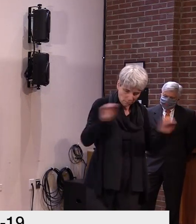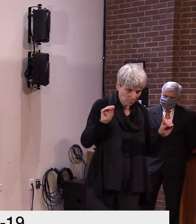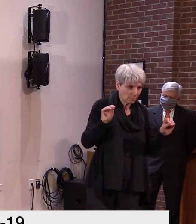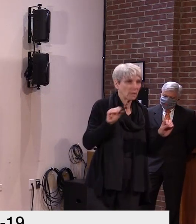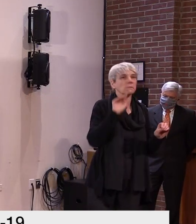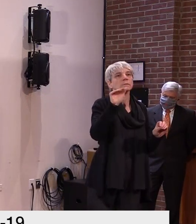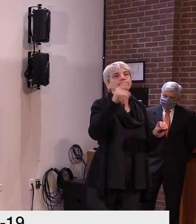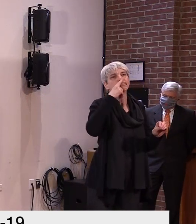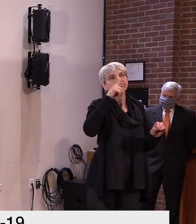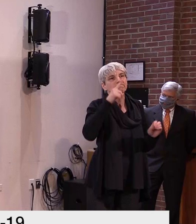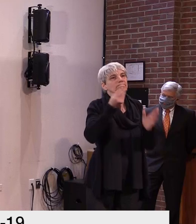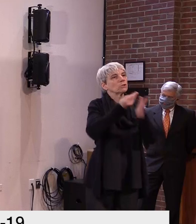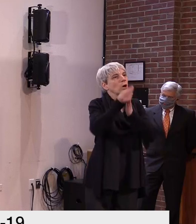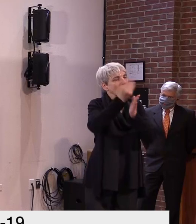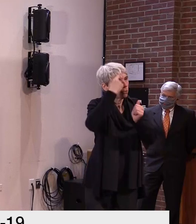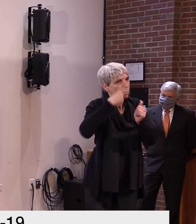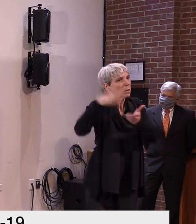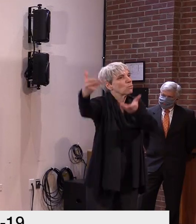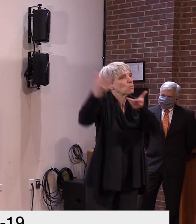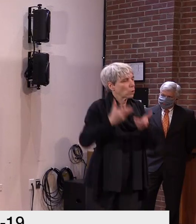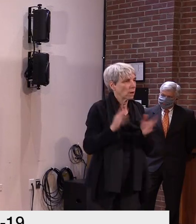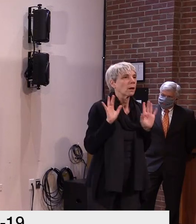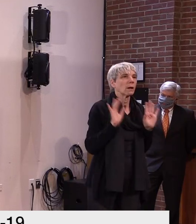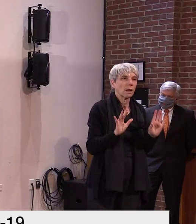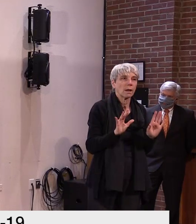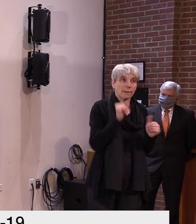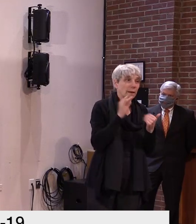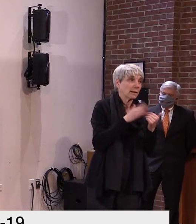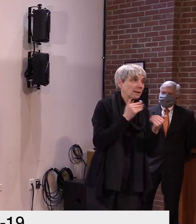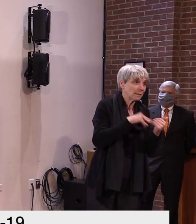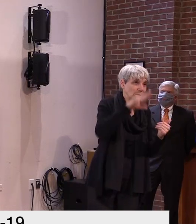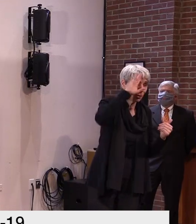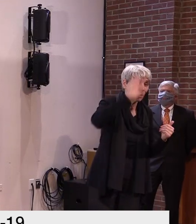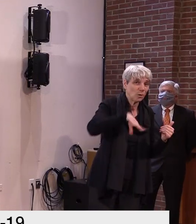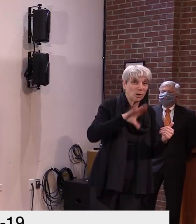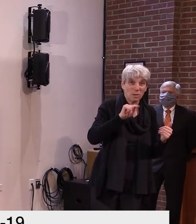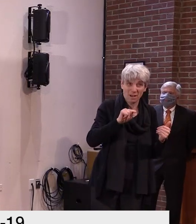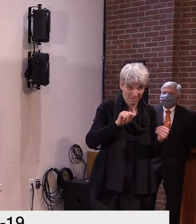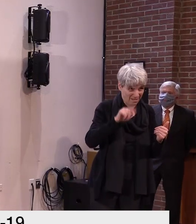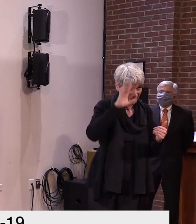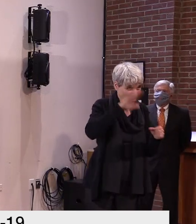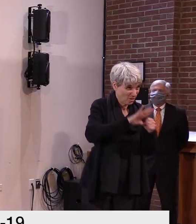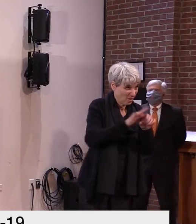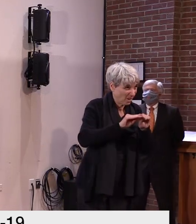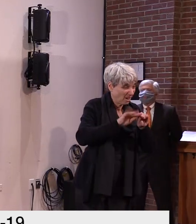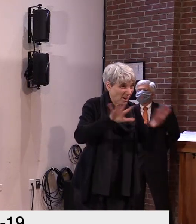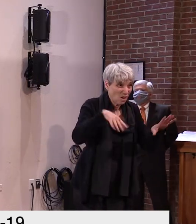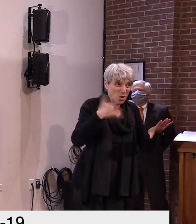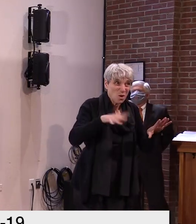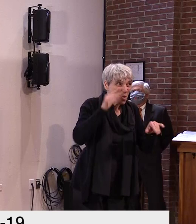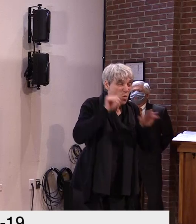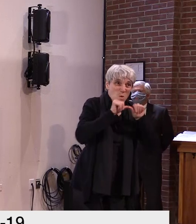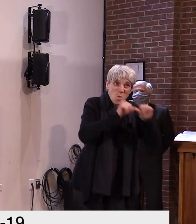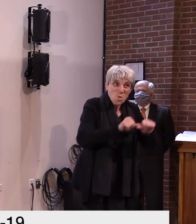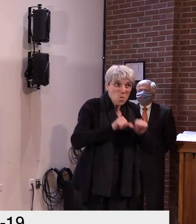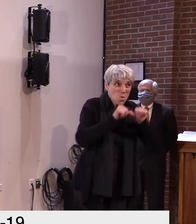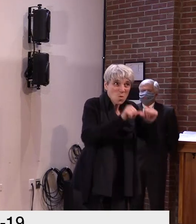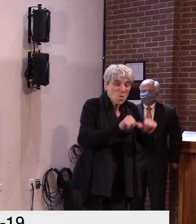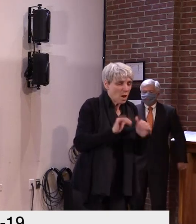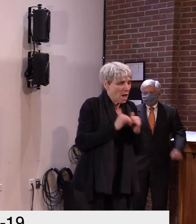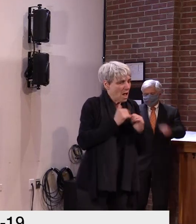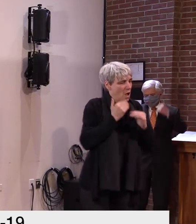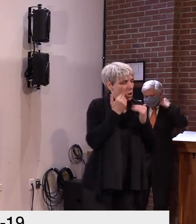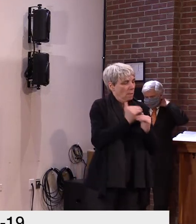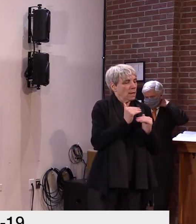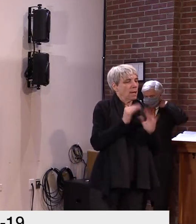gatherings. We know it isn't easy, but unless we want this to go on, this is how we can limit possible spread of the virus